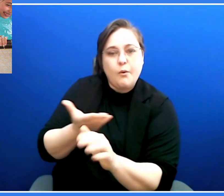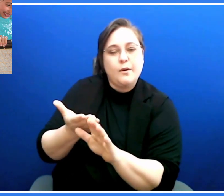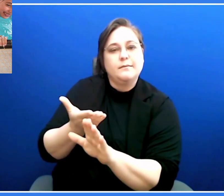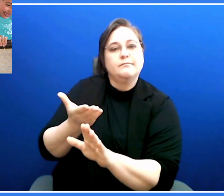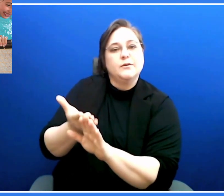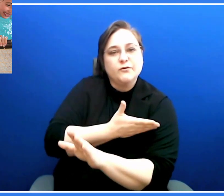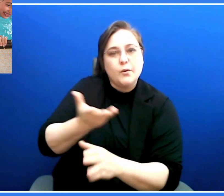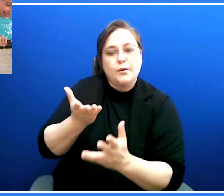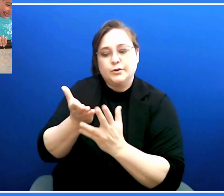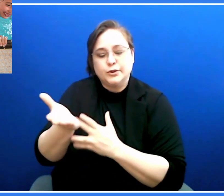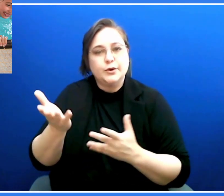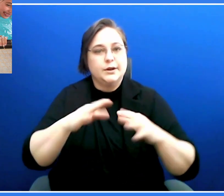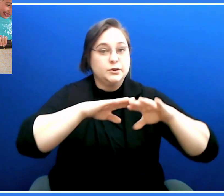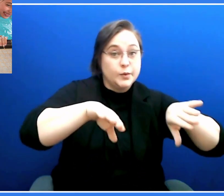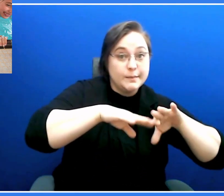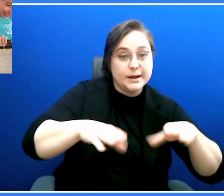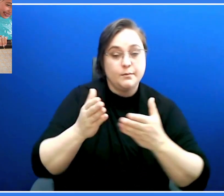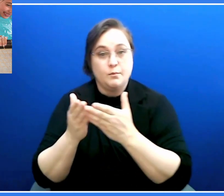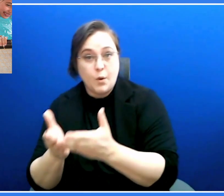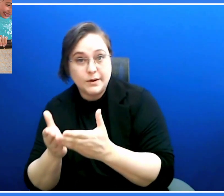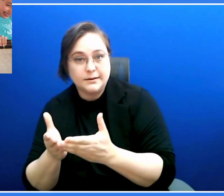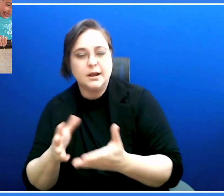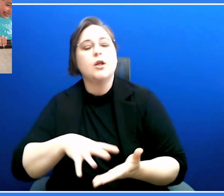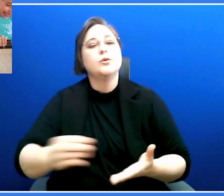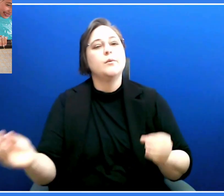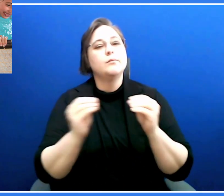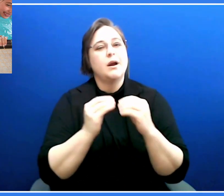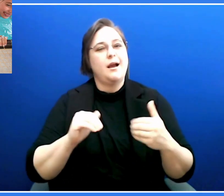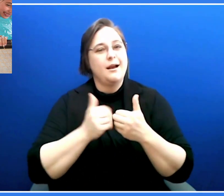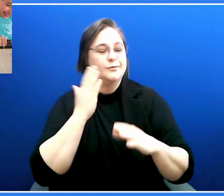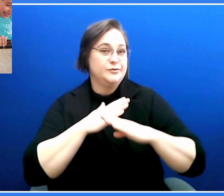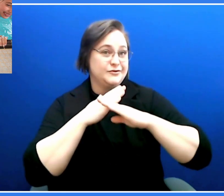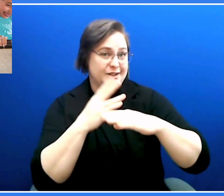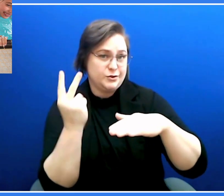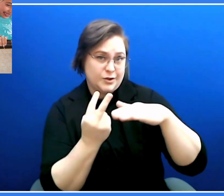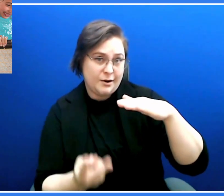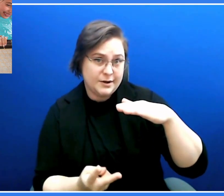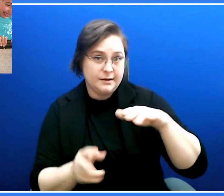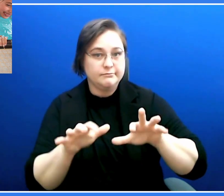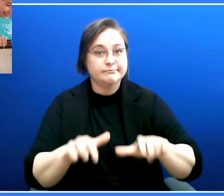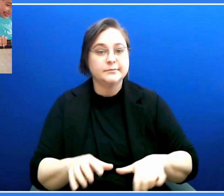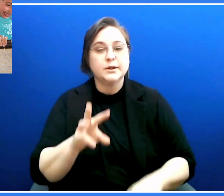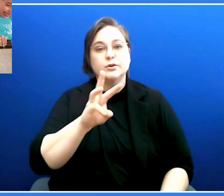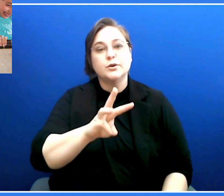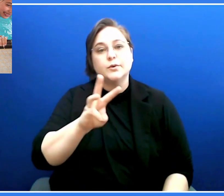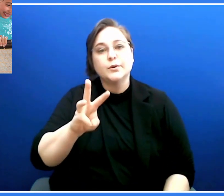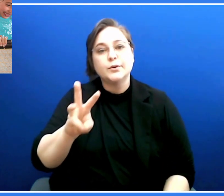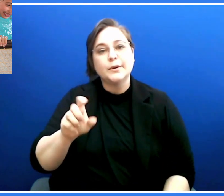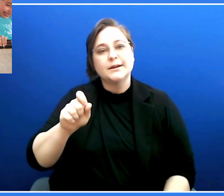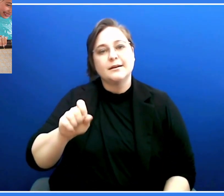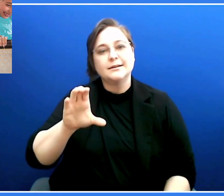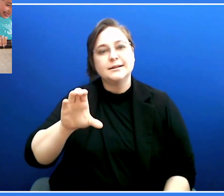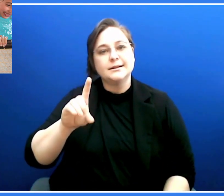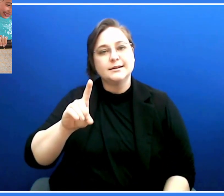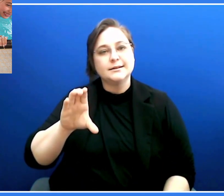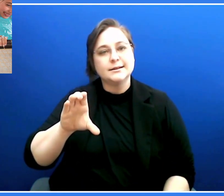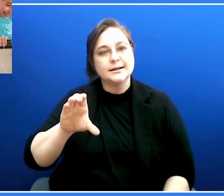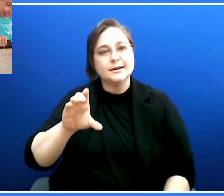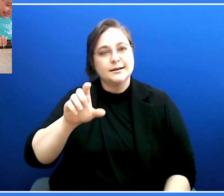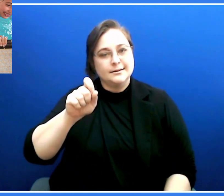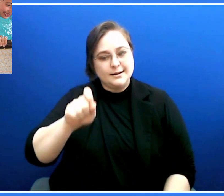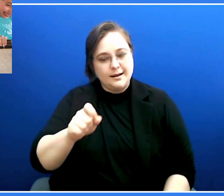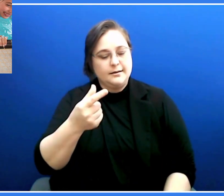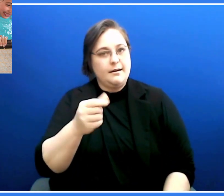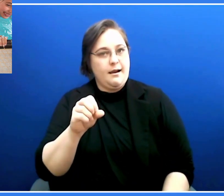To learn more about how to prevent drowning, visit www.cdc.gov